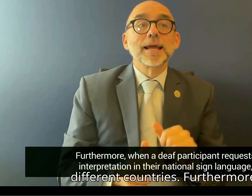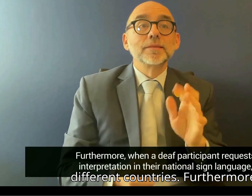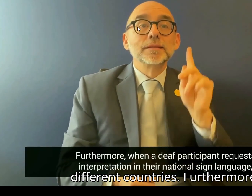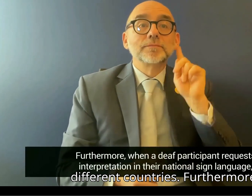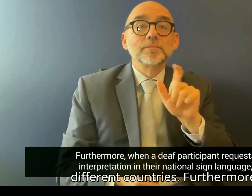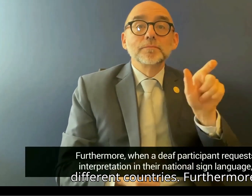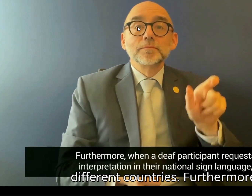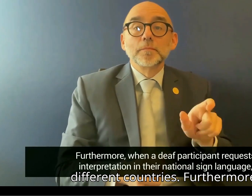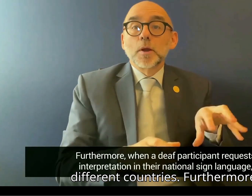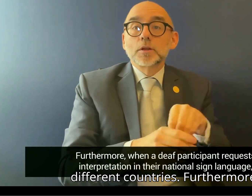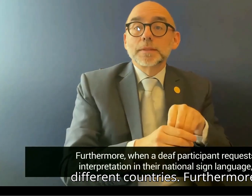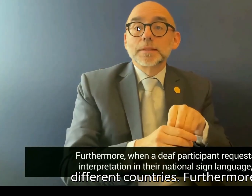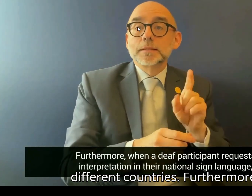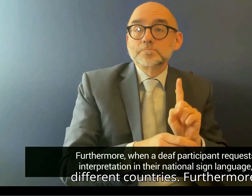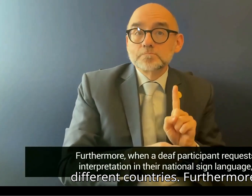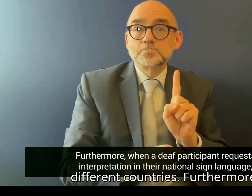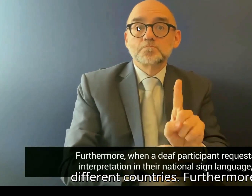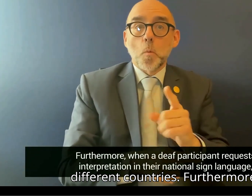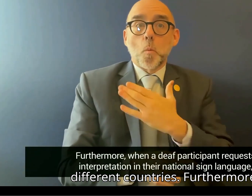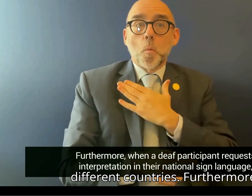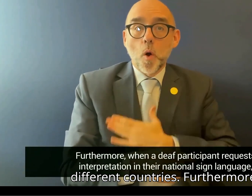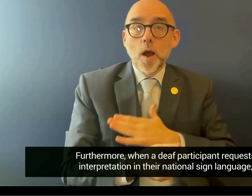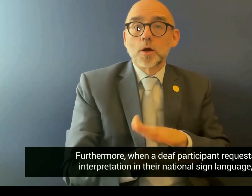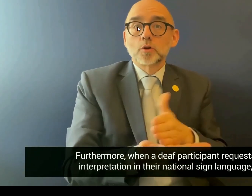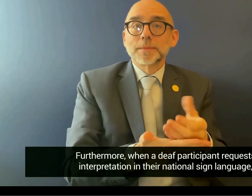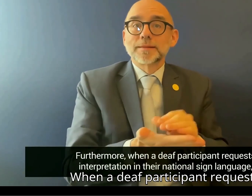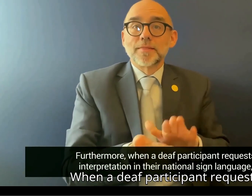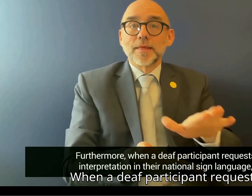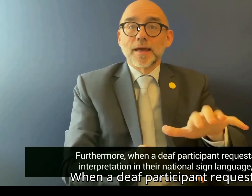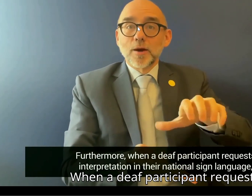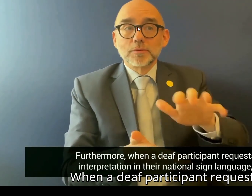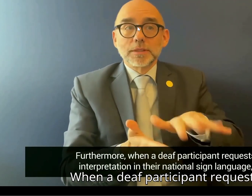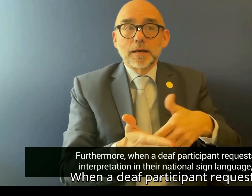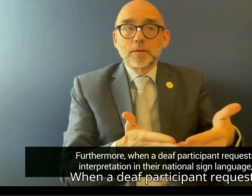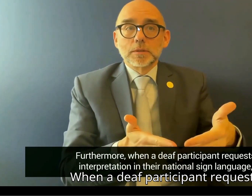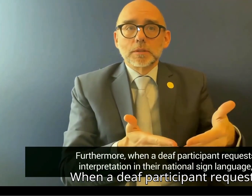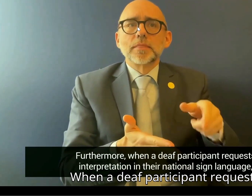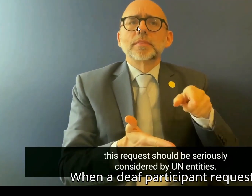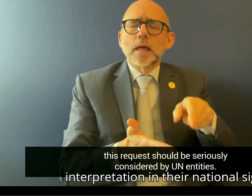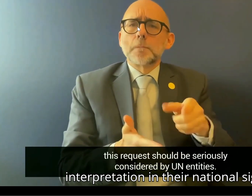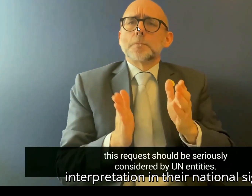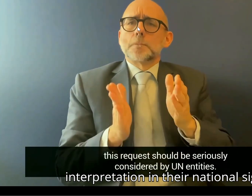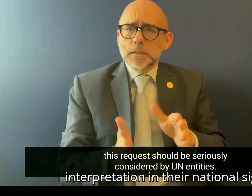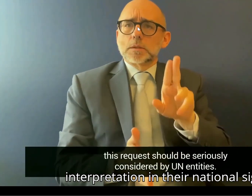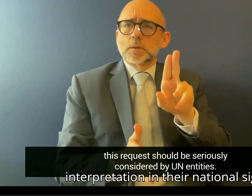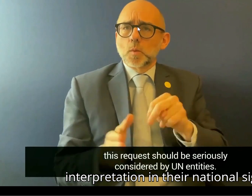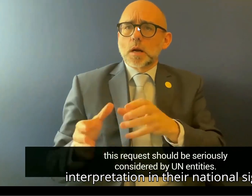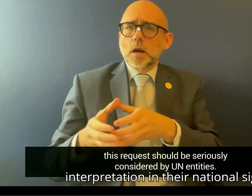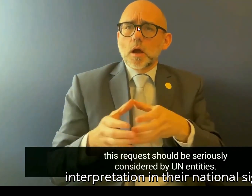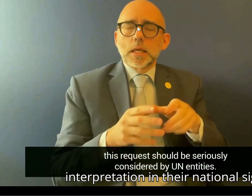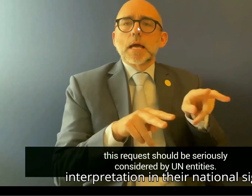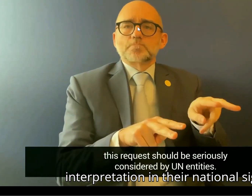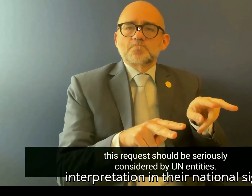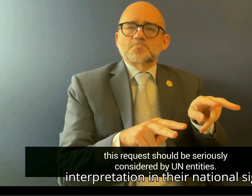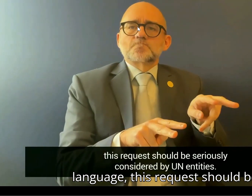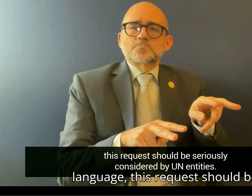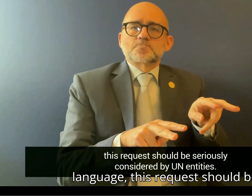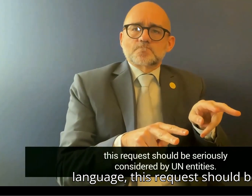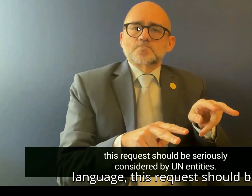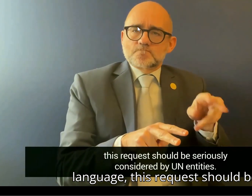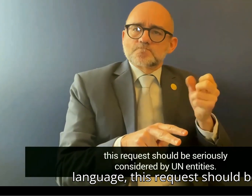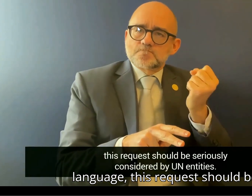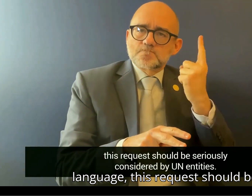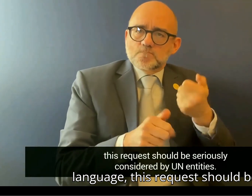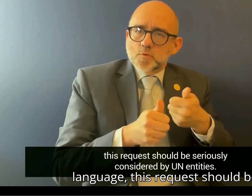from different countries. Furthermore, when a deaf participant requests interpretation in their national sign